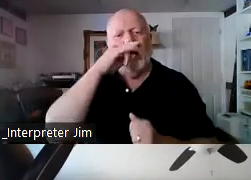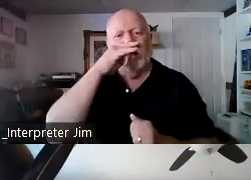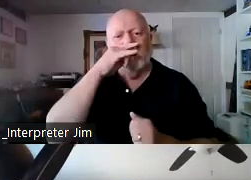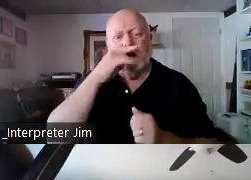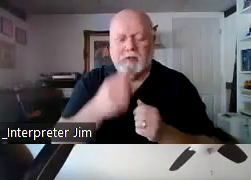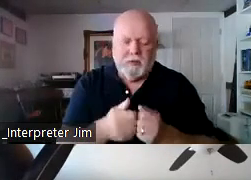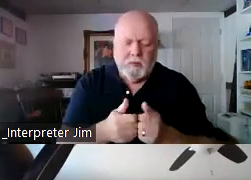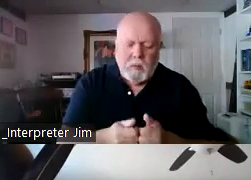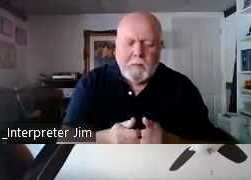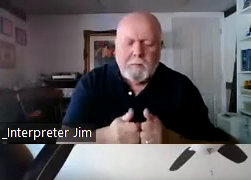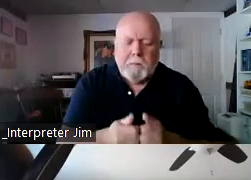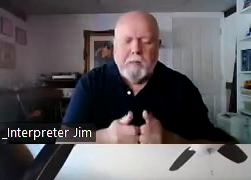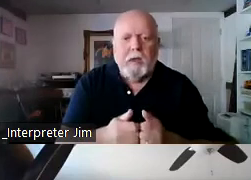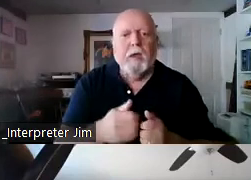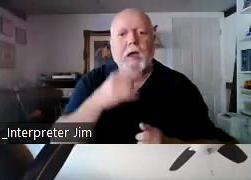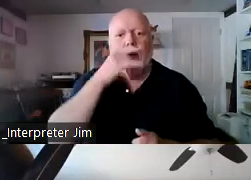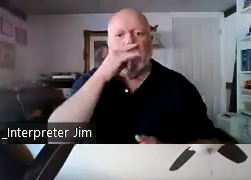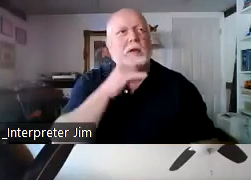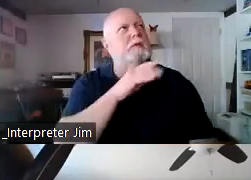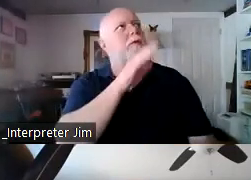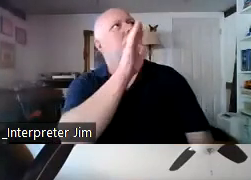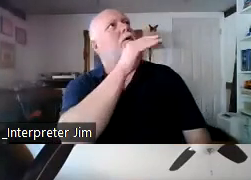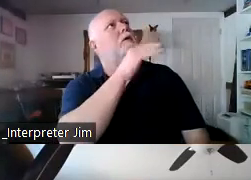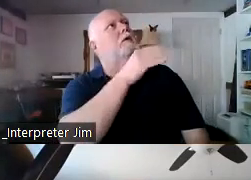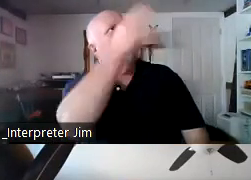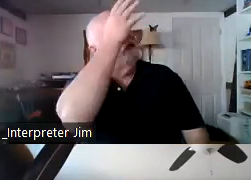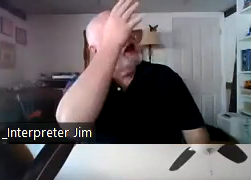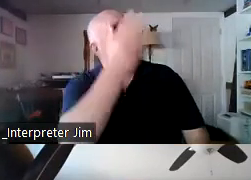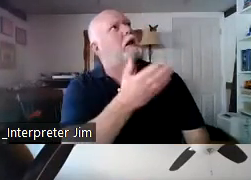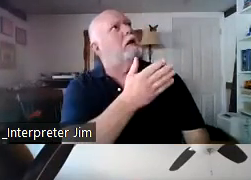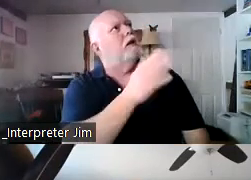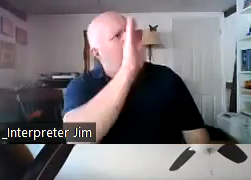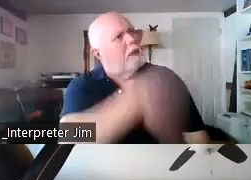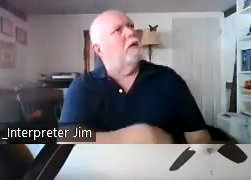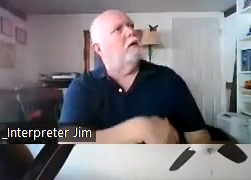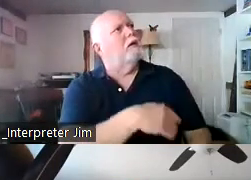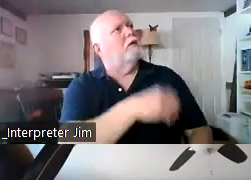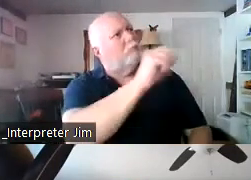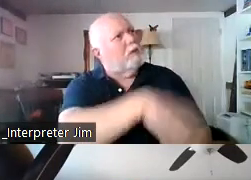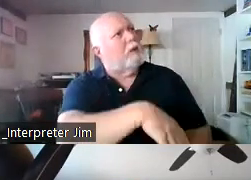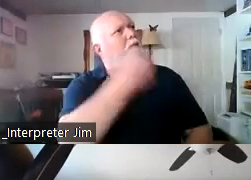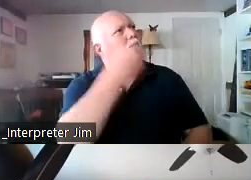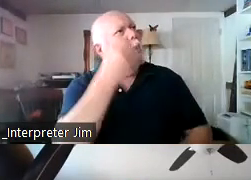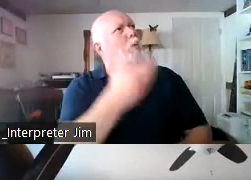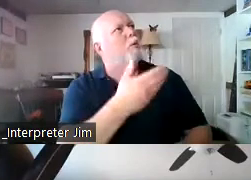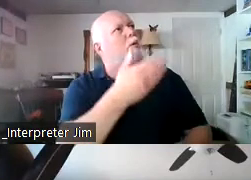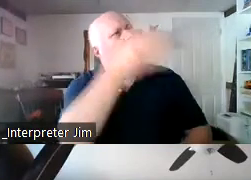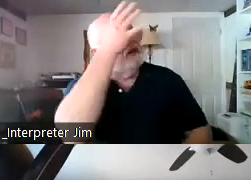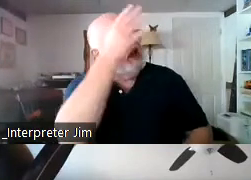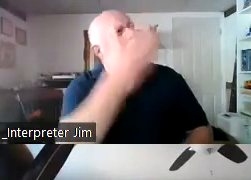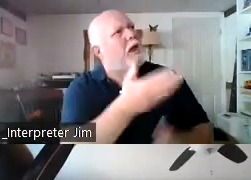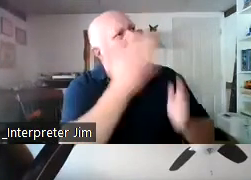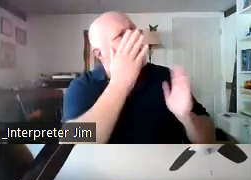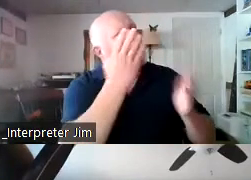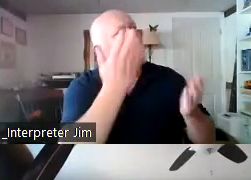multiple times of them just saying, Dad, no phone, Dad, no phone, put the phone down, put the phone down. And I can proudly say they haven't said that to me one